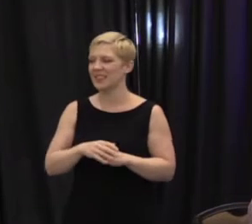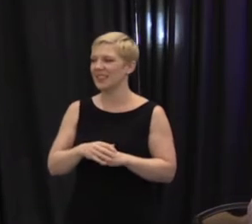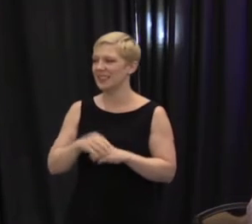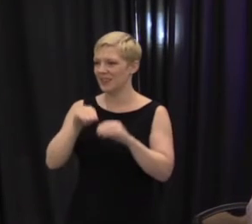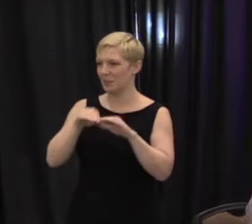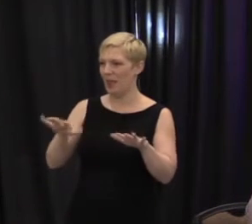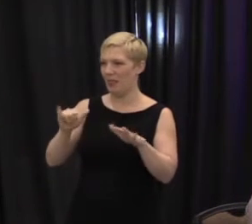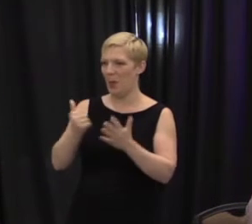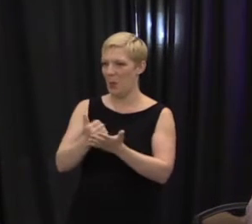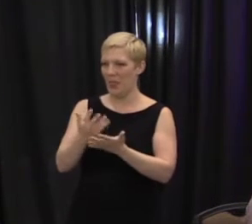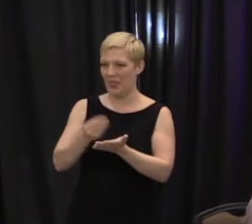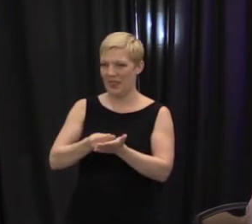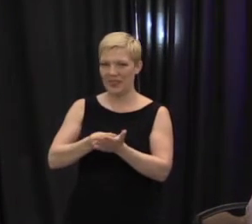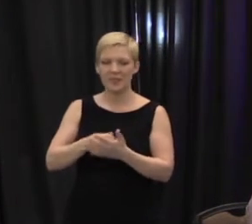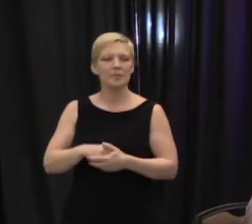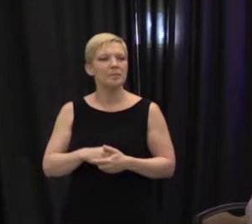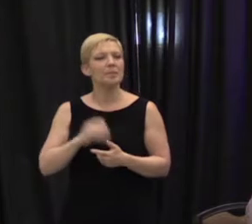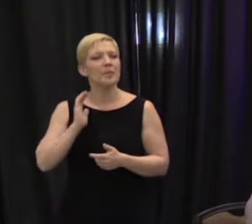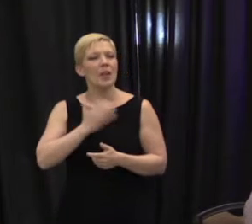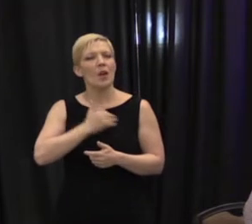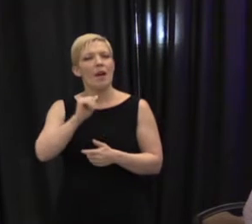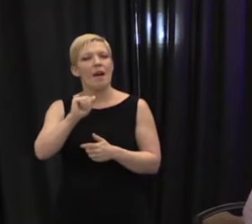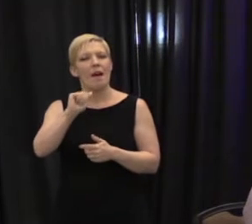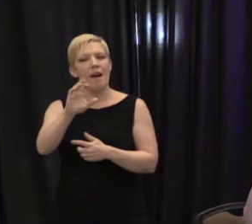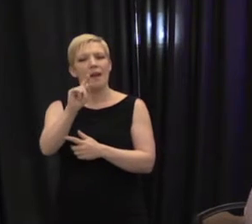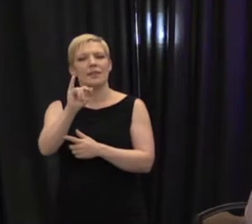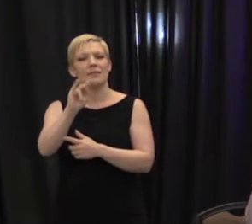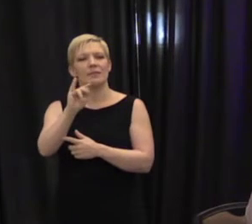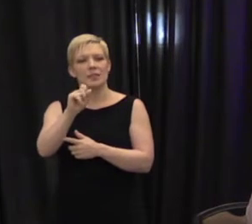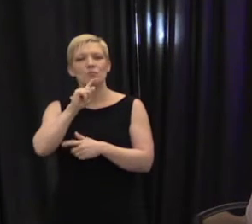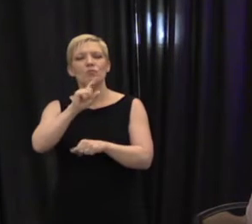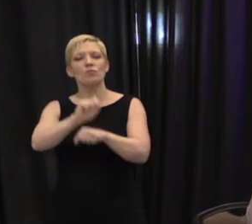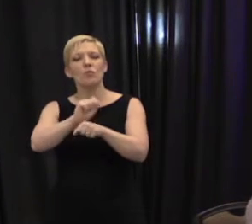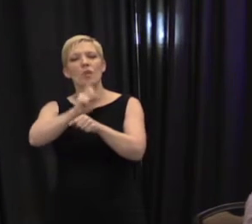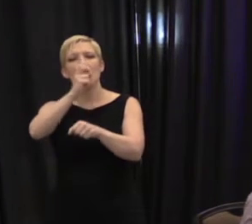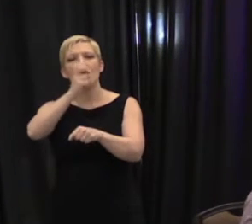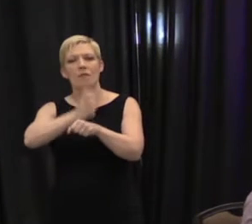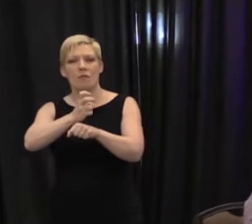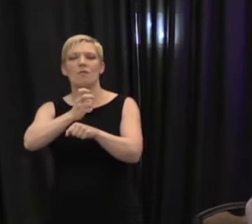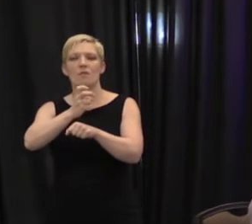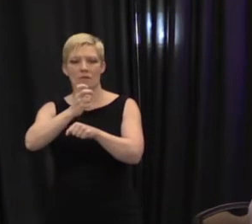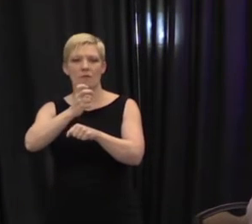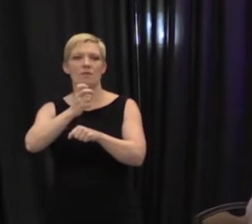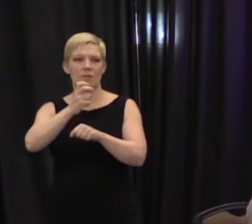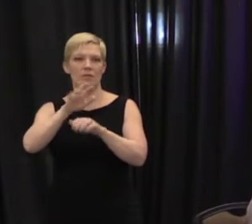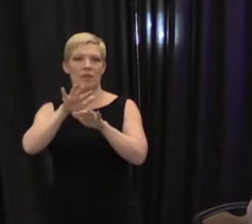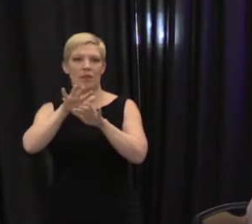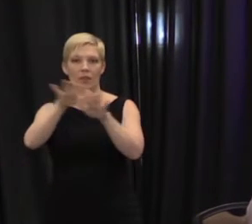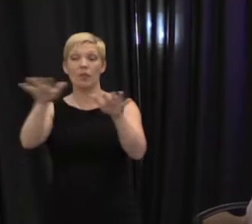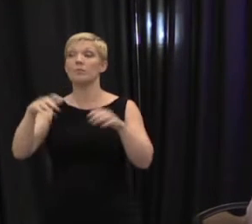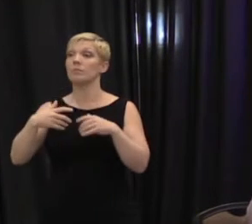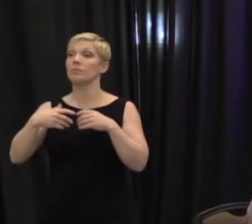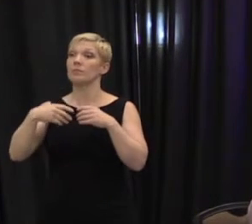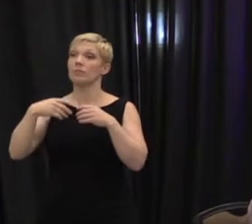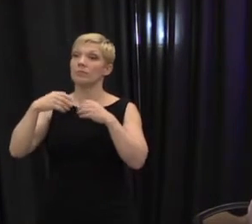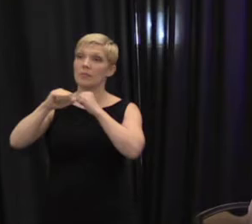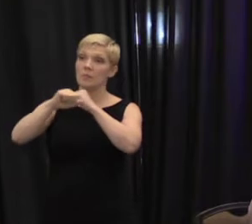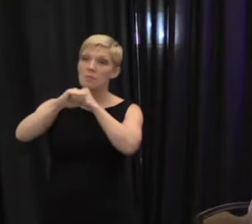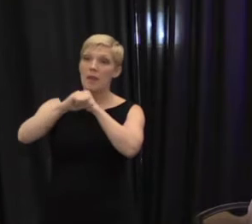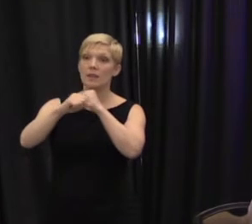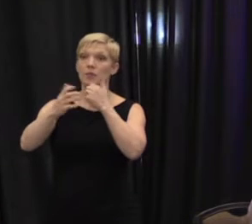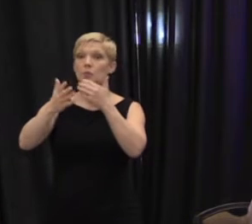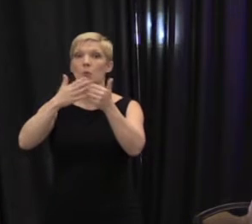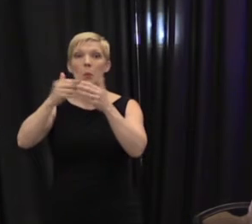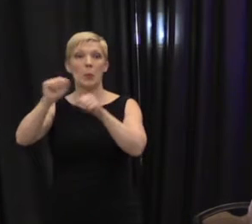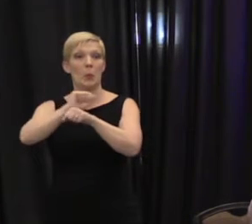youth activists are working so hard. It's about 140 of them within their councils, working hard to really build out their campaigns, whatever work